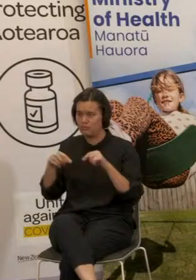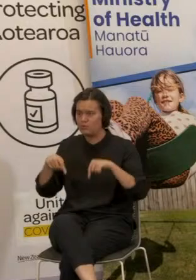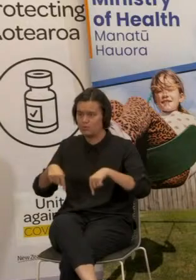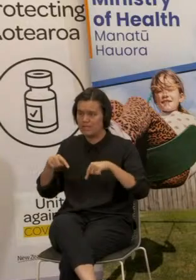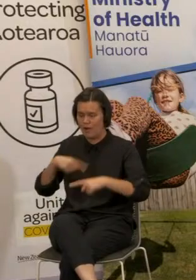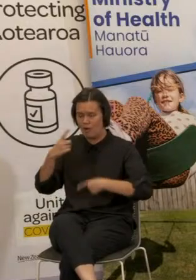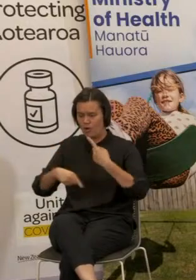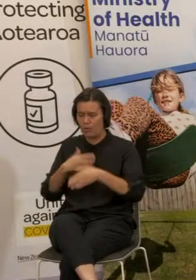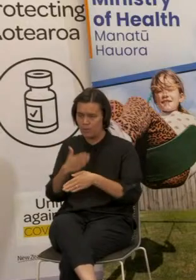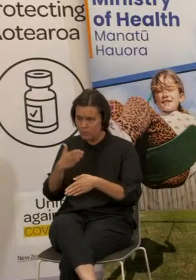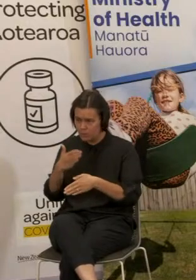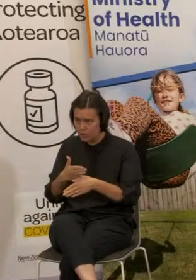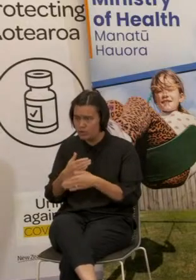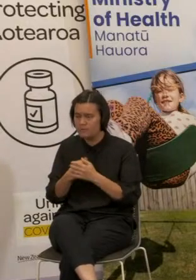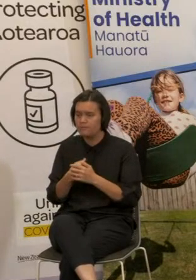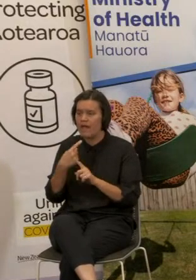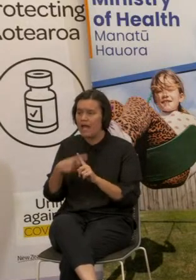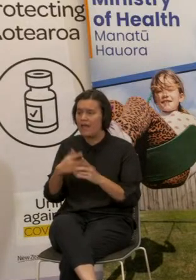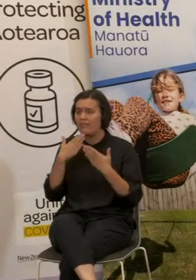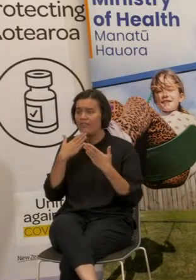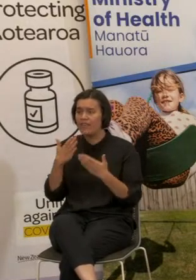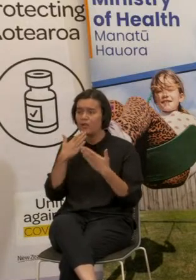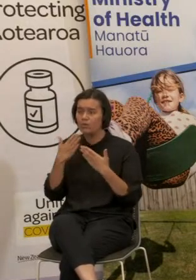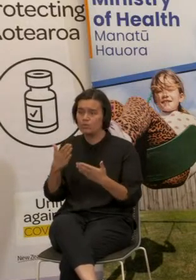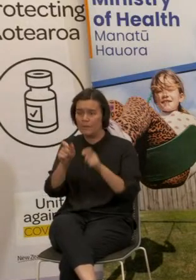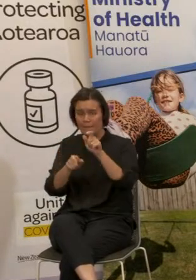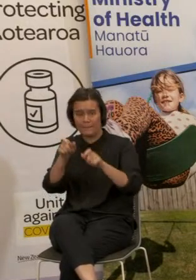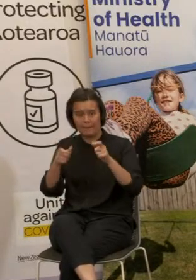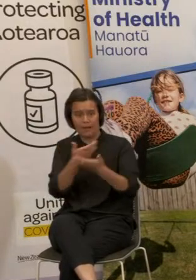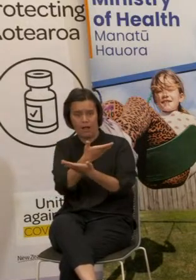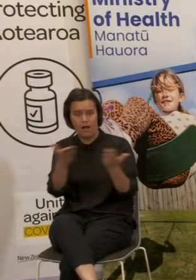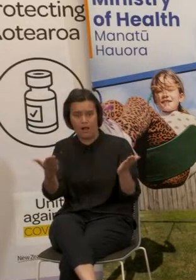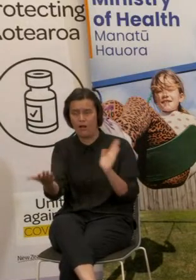ongoing mahi, and thank you to those who have joined